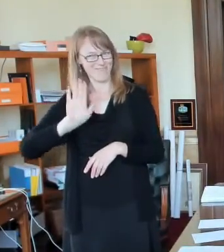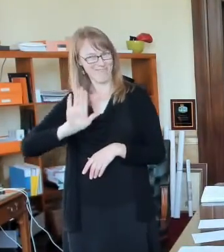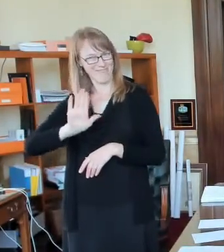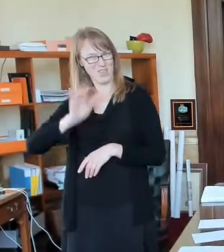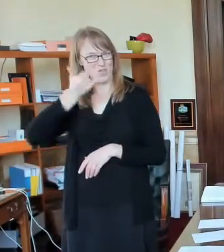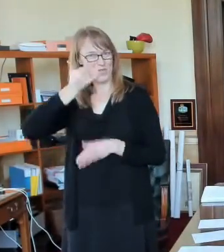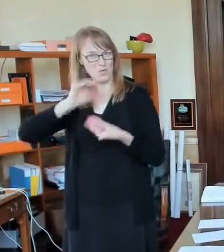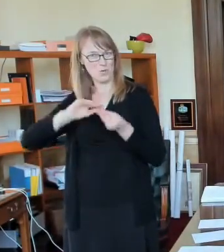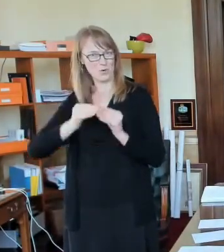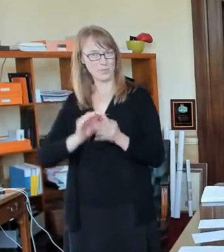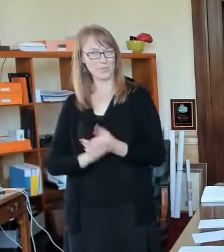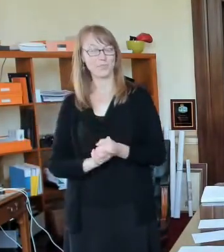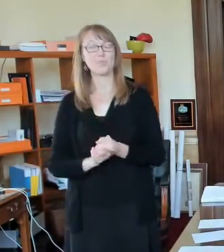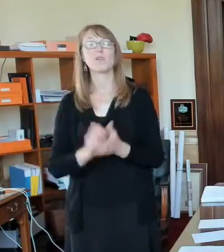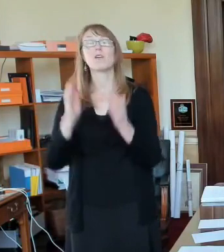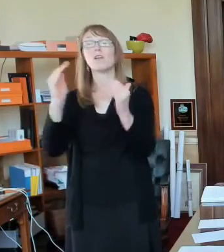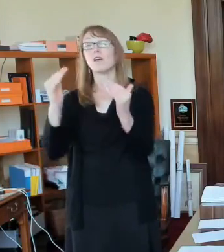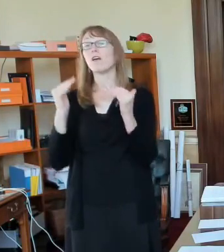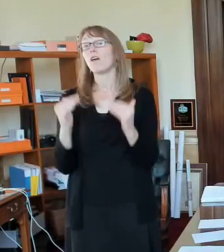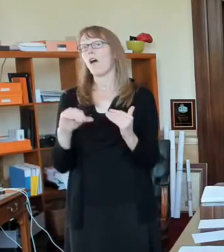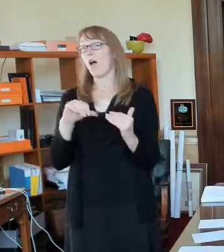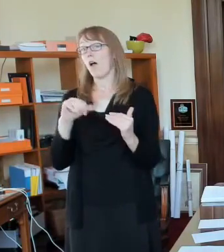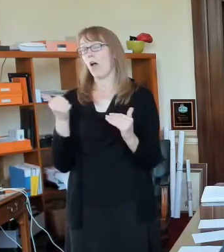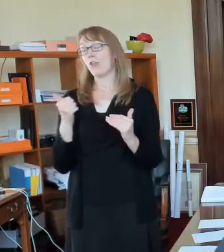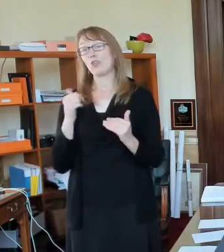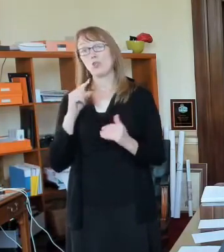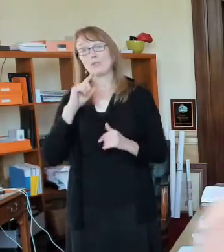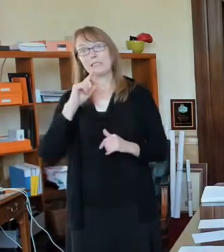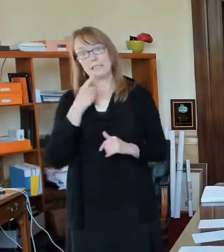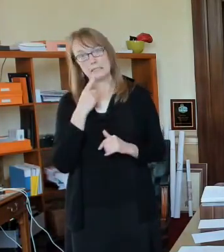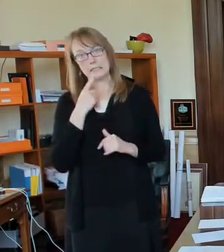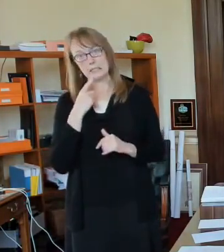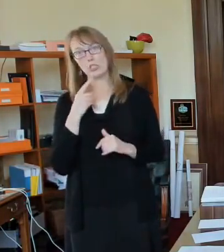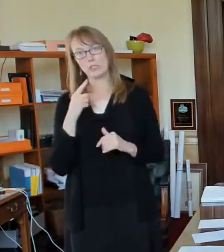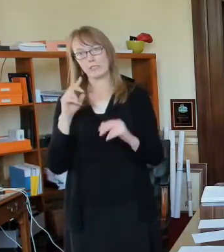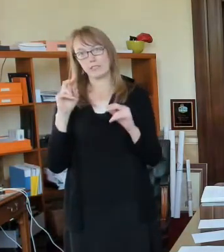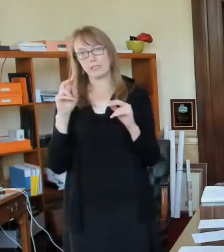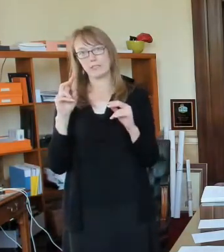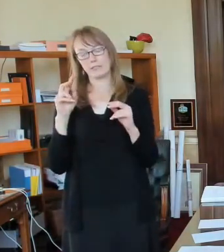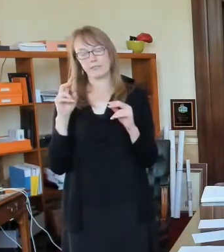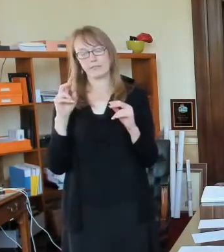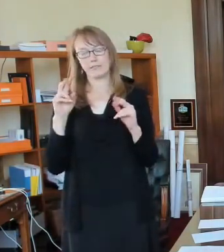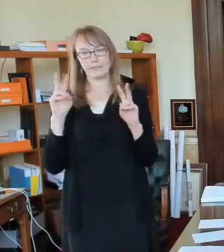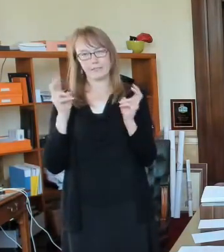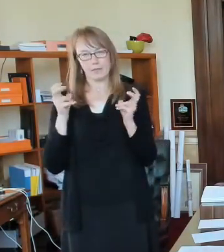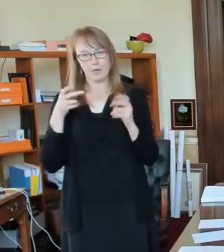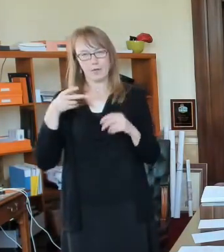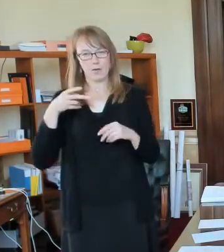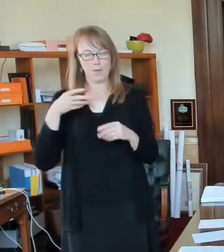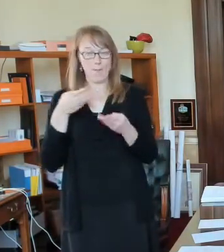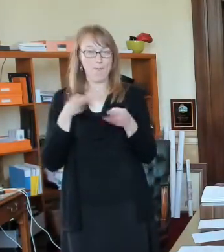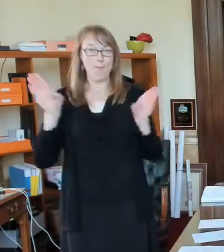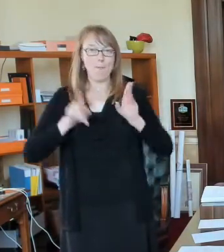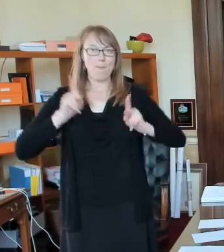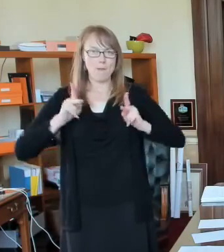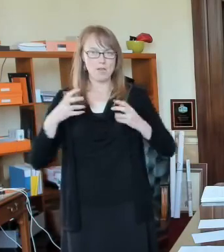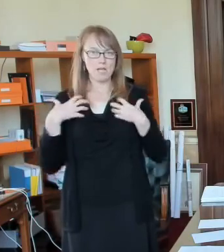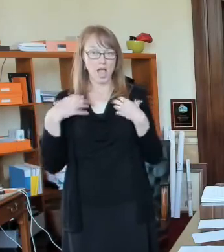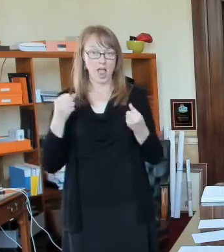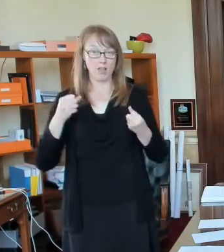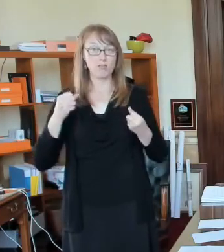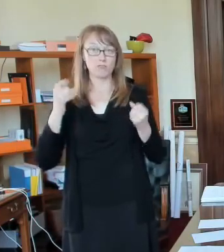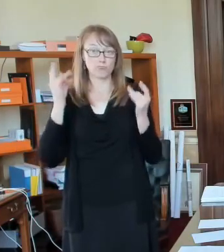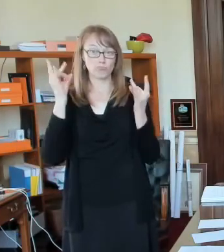Now, on to another really very serious public health crisis. Obviously,